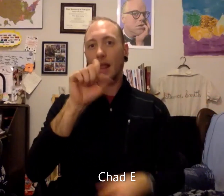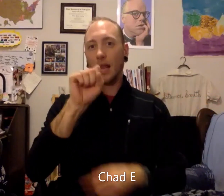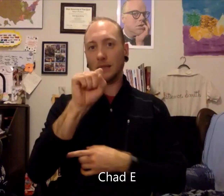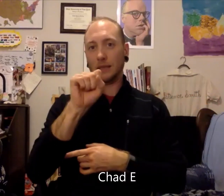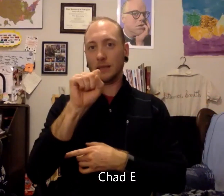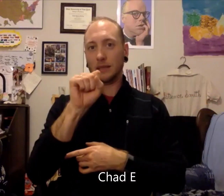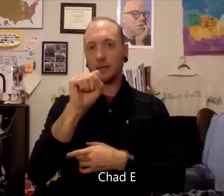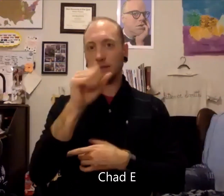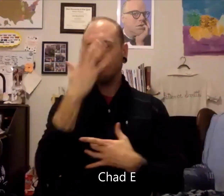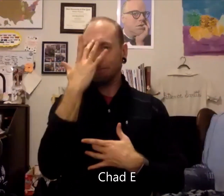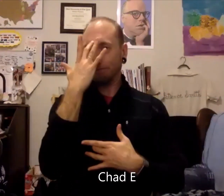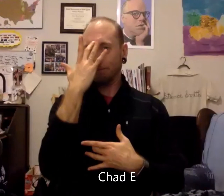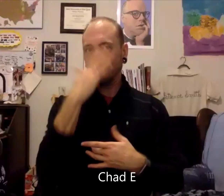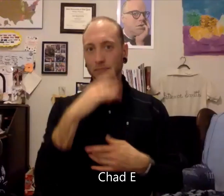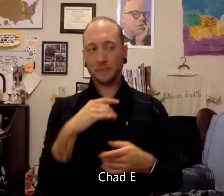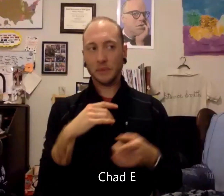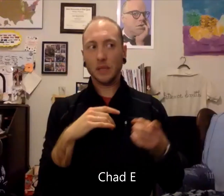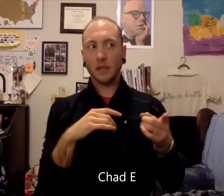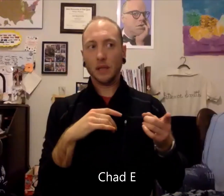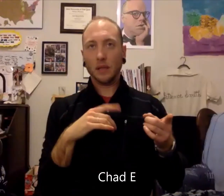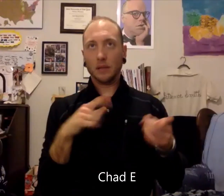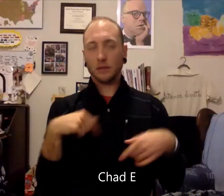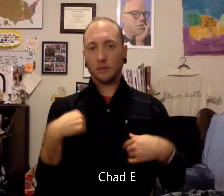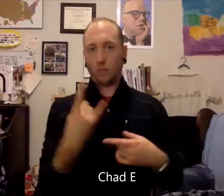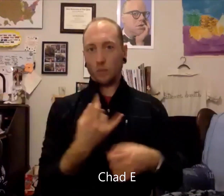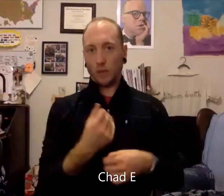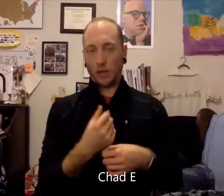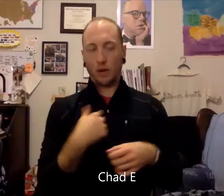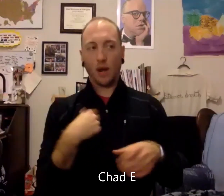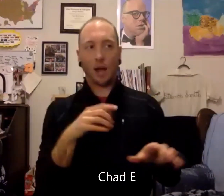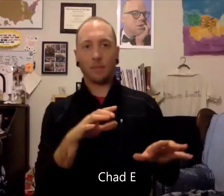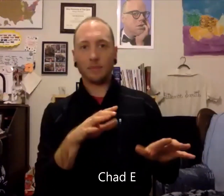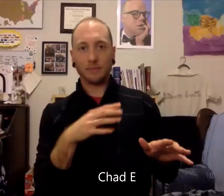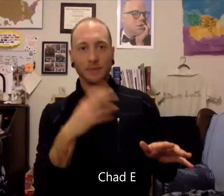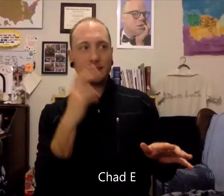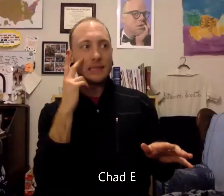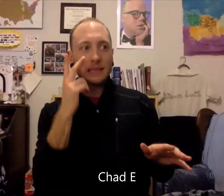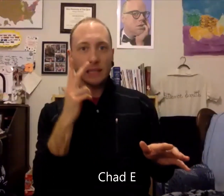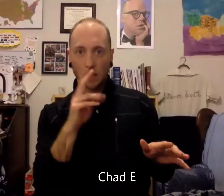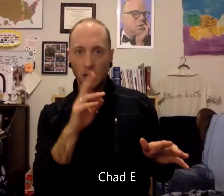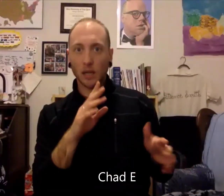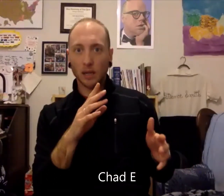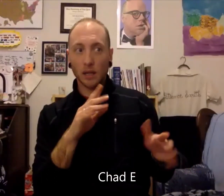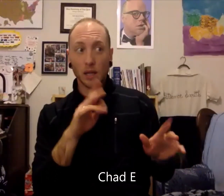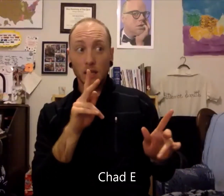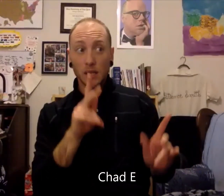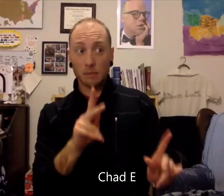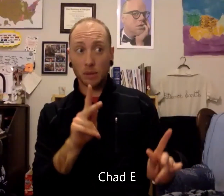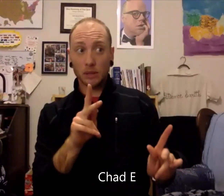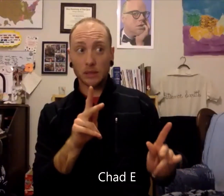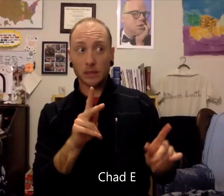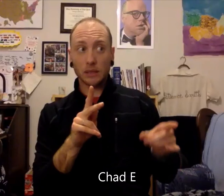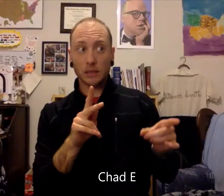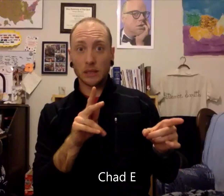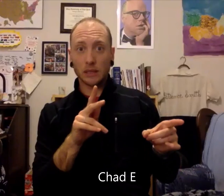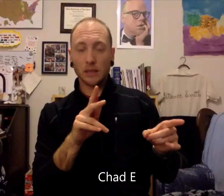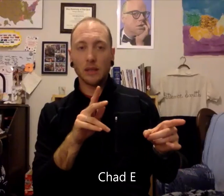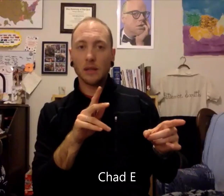the last year, I've been watching this guy, with grace and dignity deal with, this life-changing